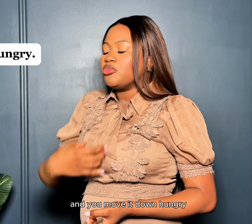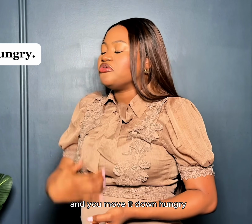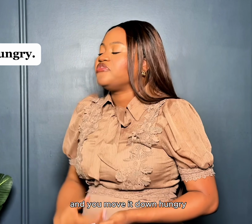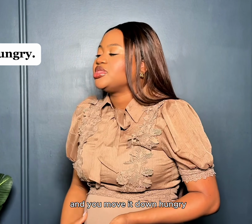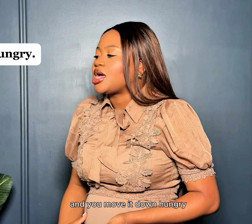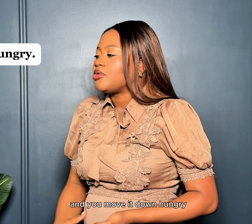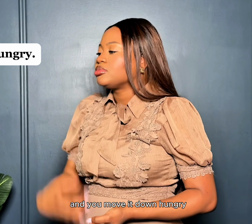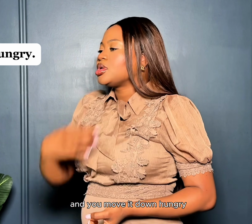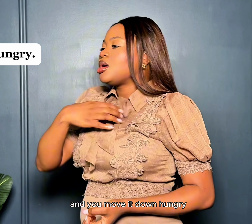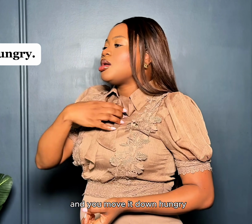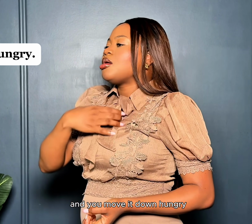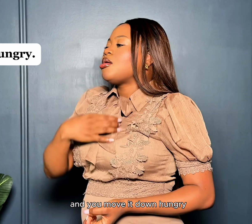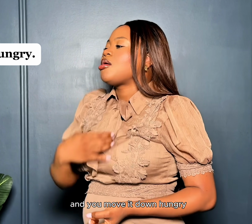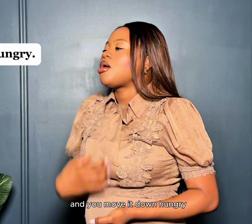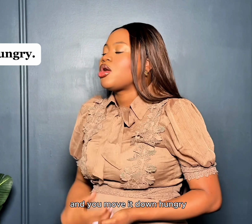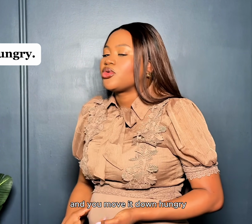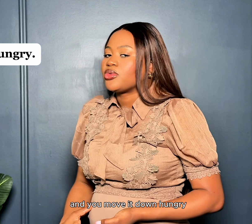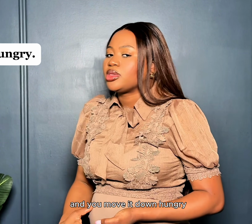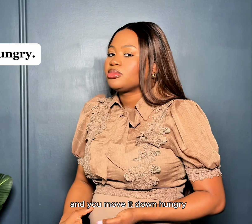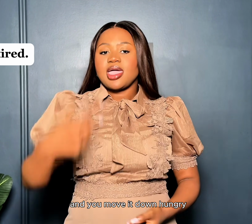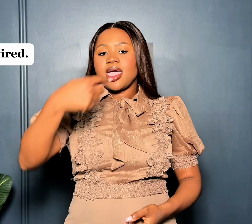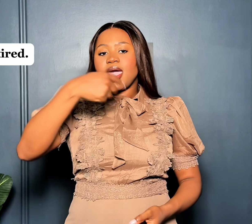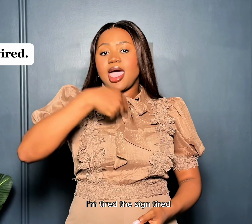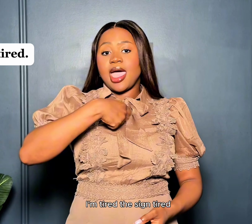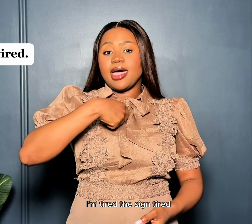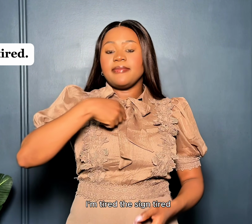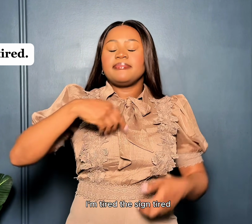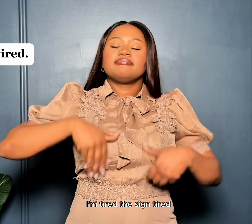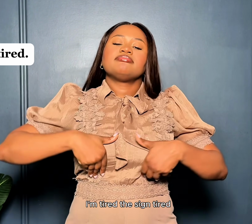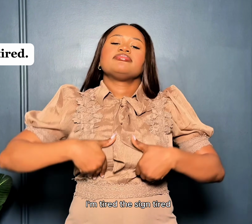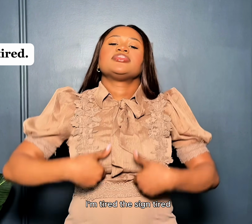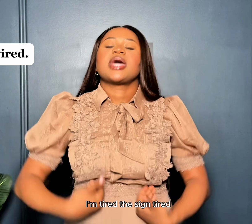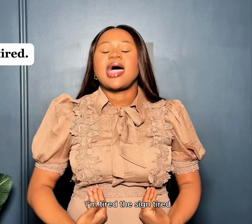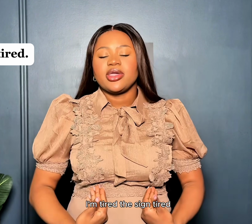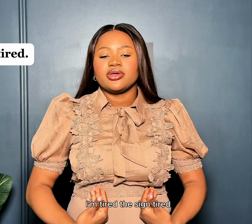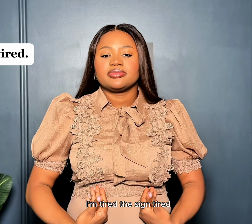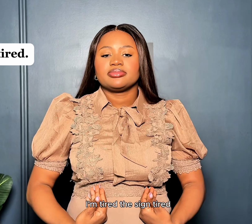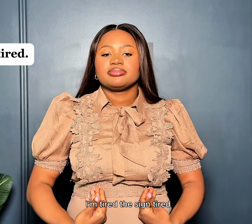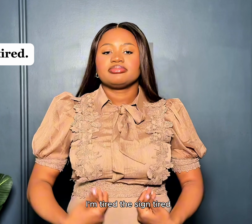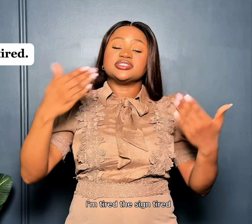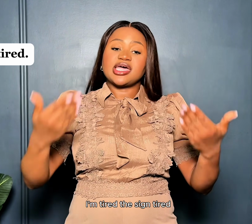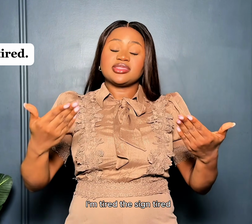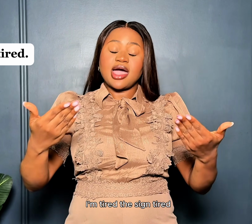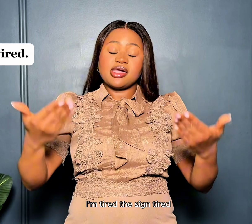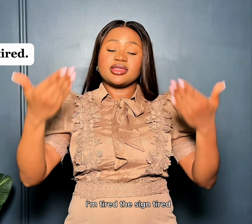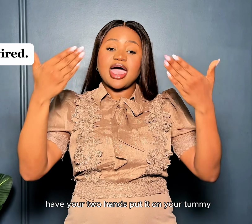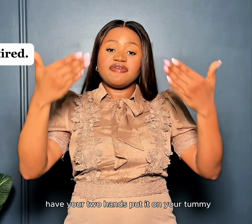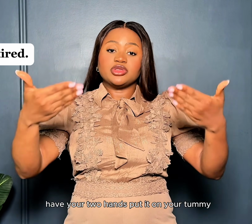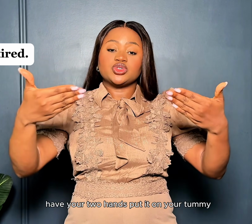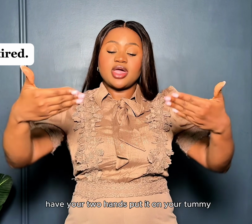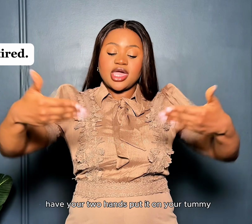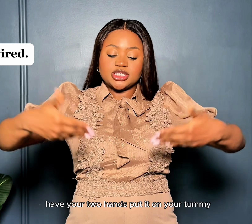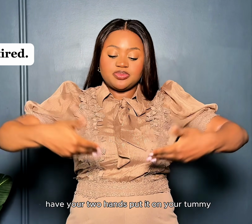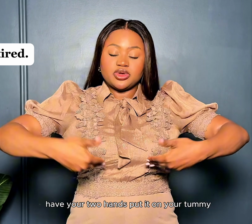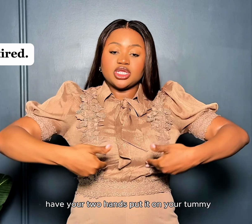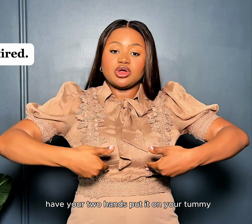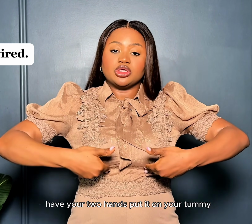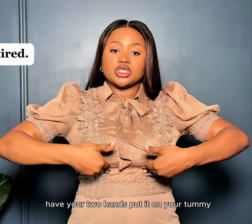move it down. Hungry. I'm tired. To sign tired, have your two hands, put it on your